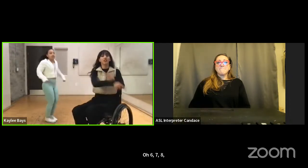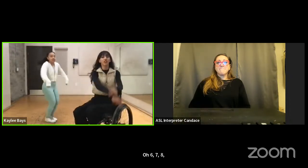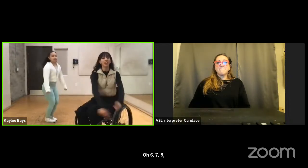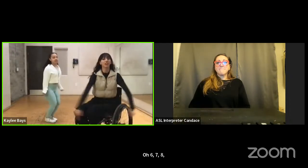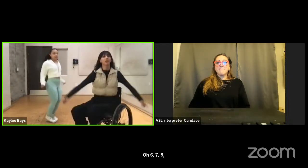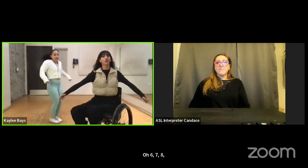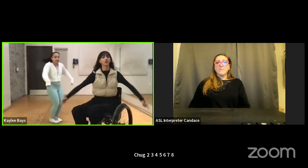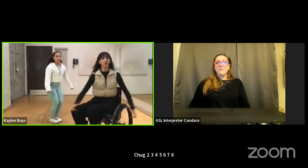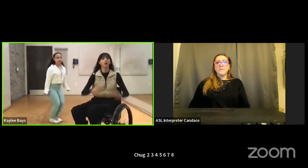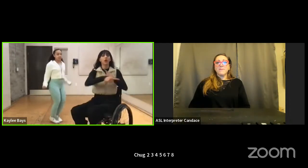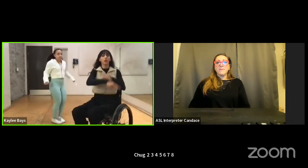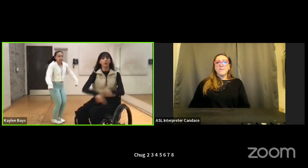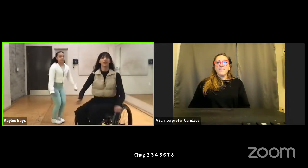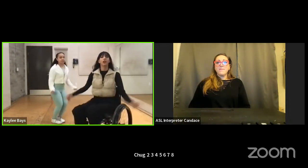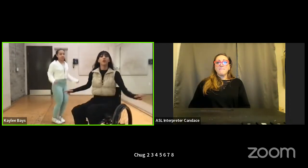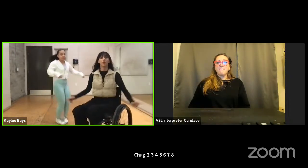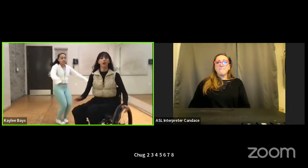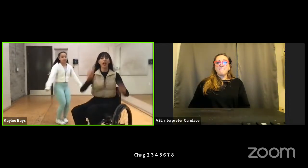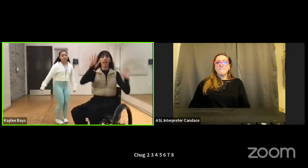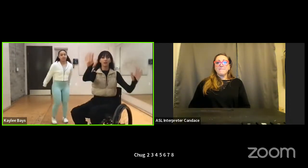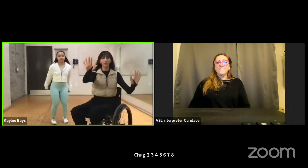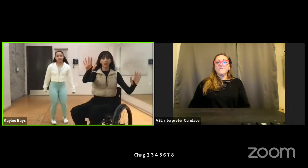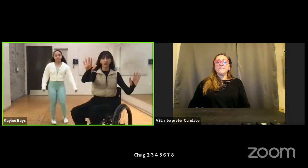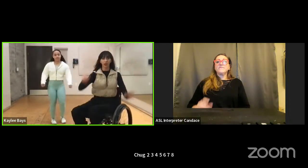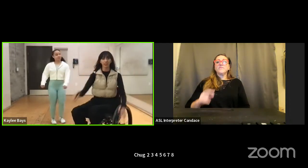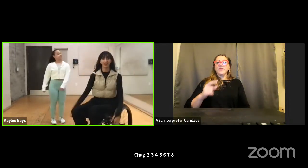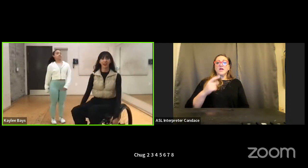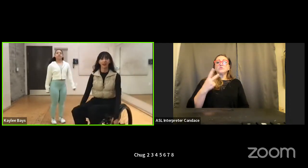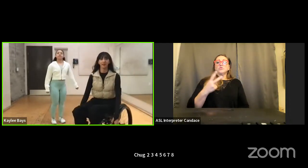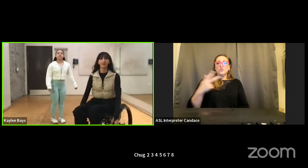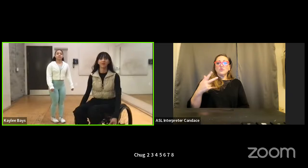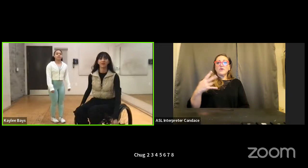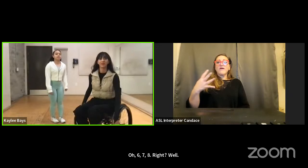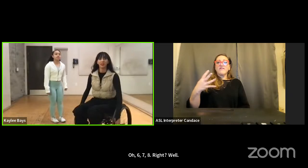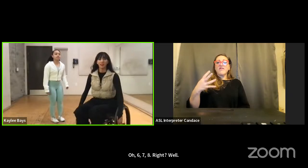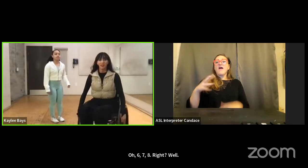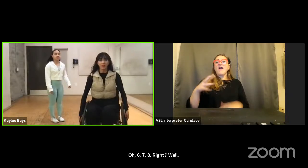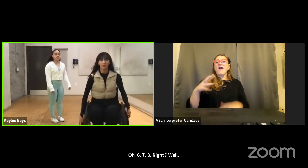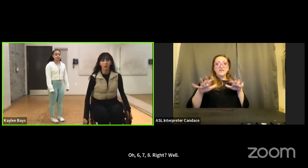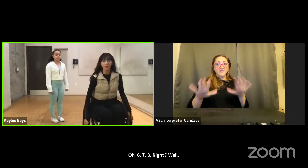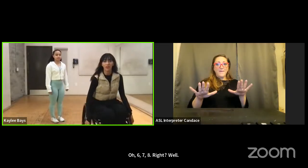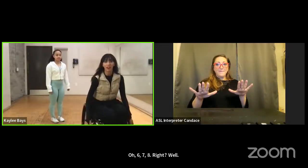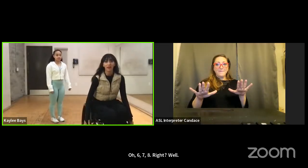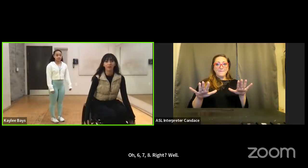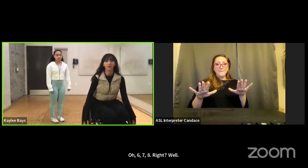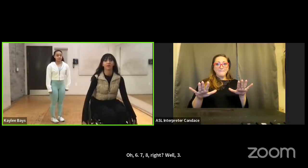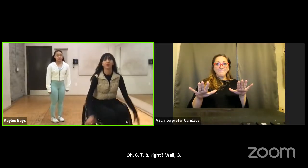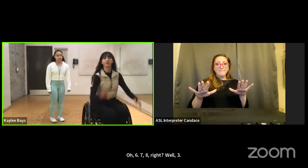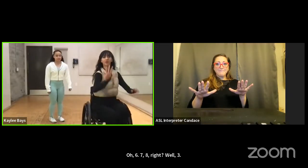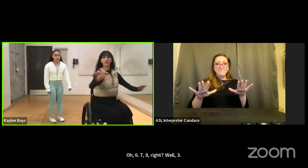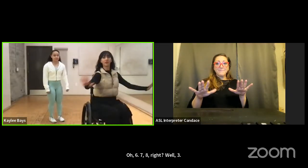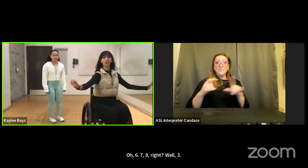eight. Chug, two, three, four, and freeze right there. From there,